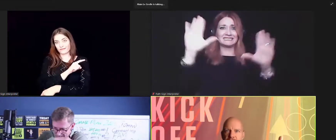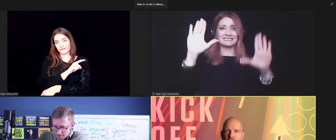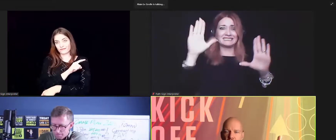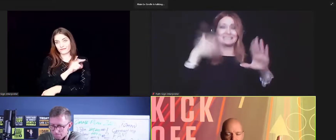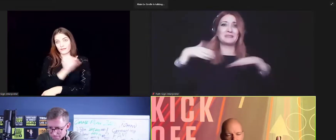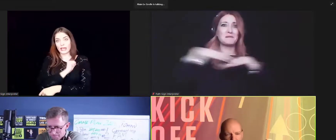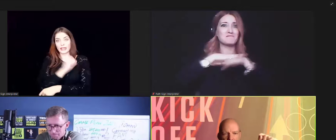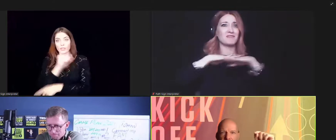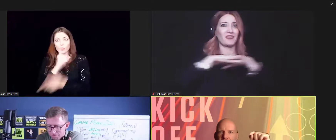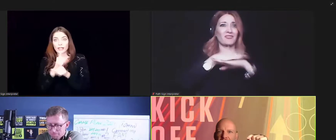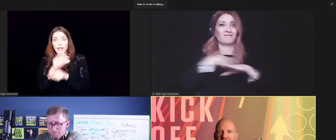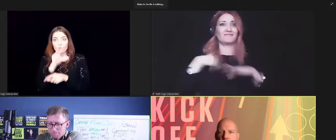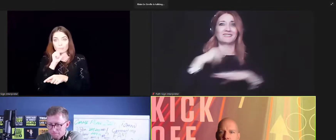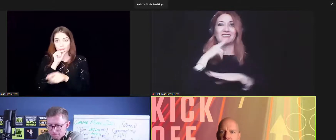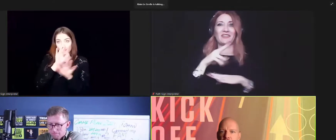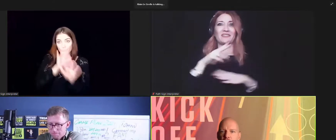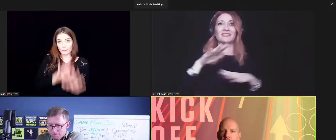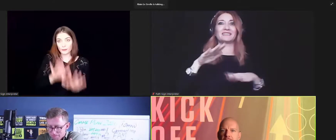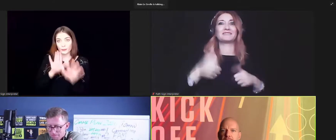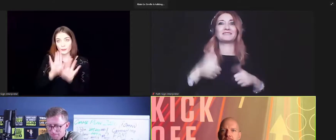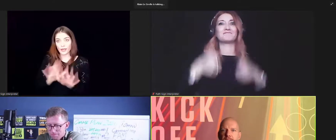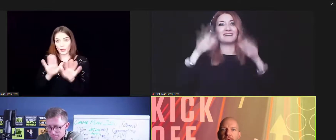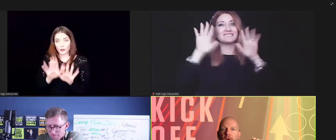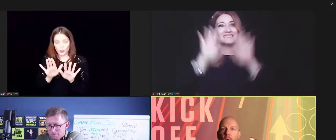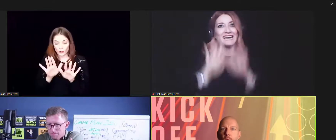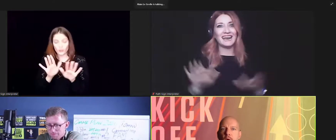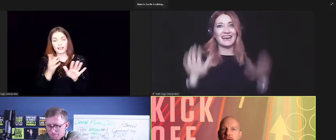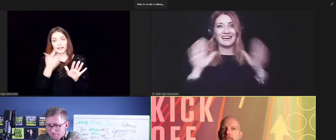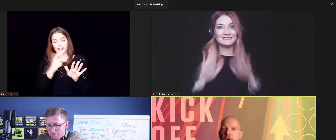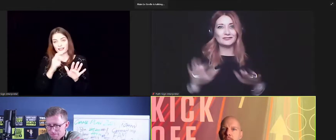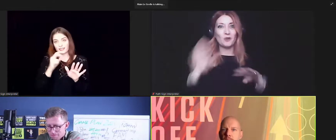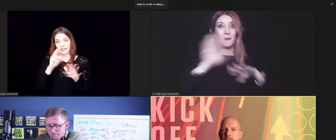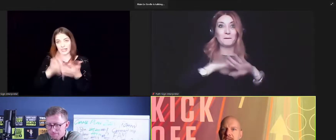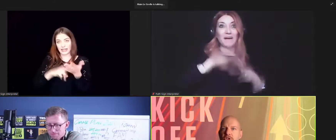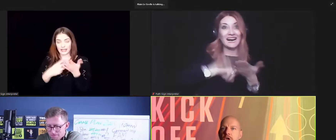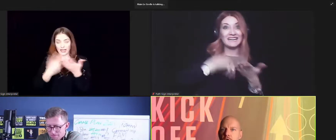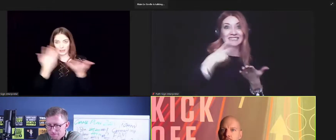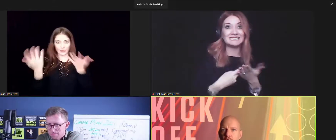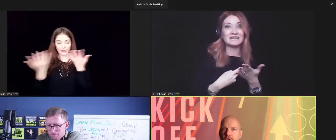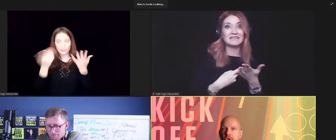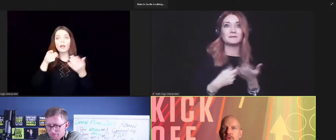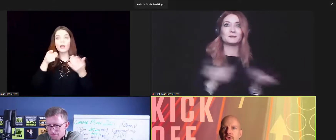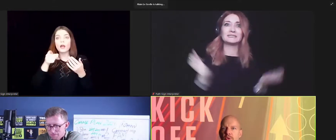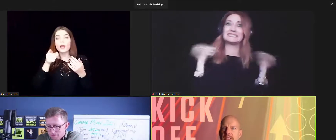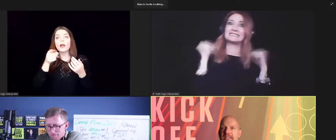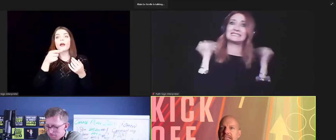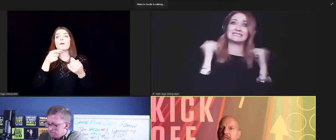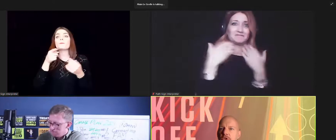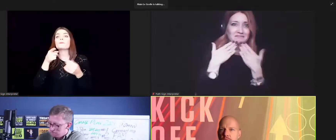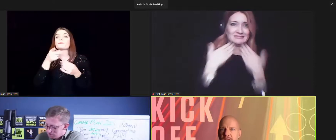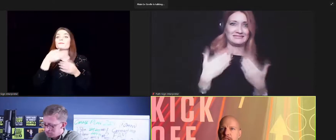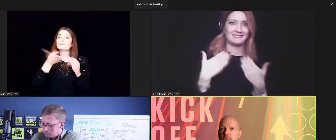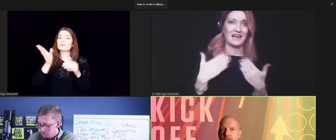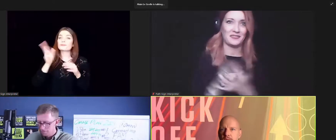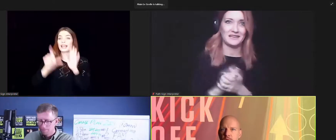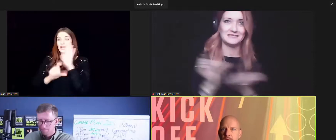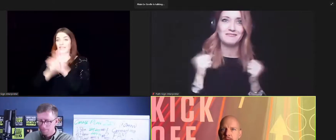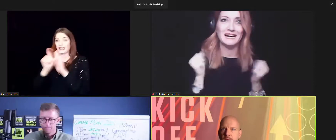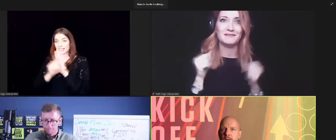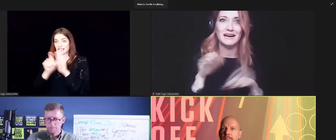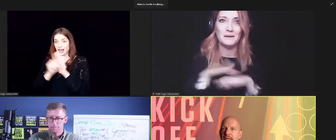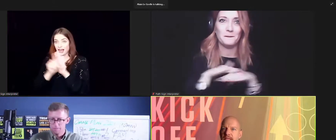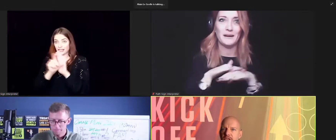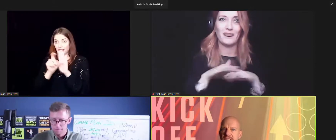my picture, and you put in your comment one of your major goals you want to attend in